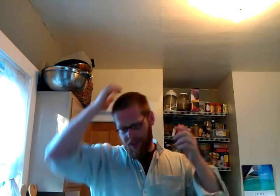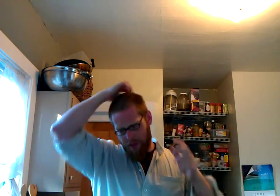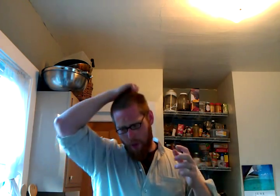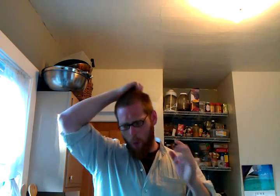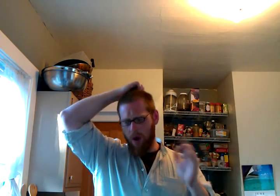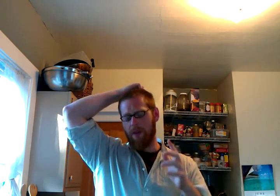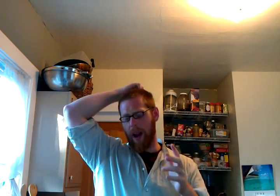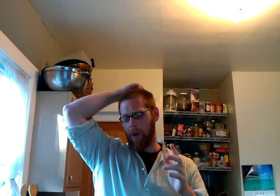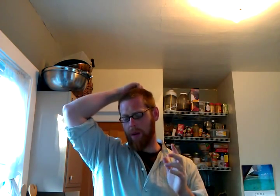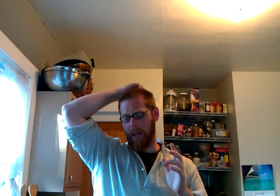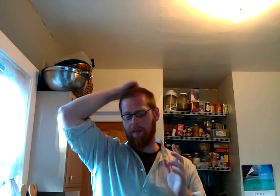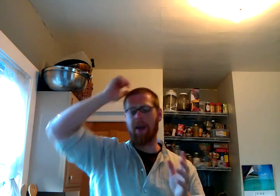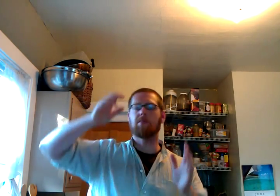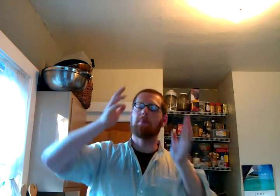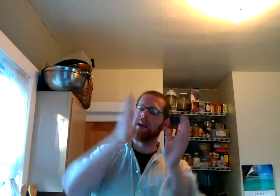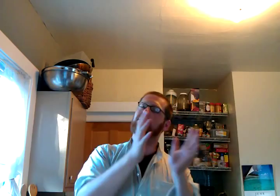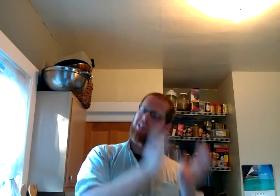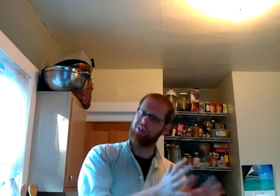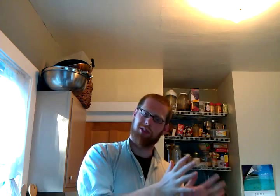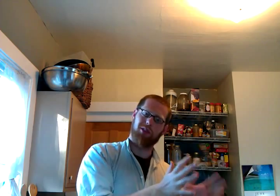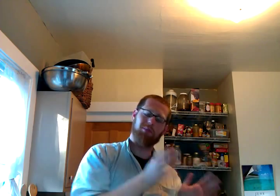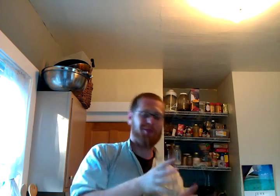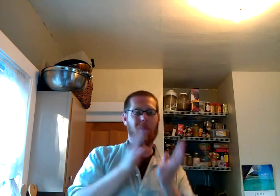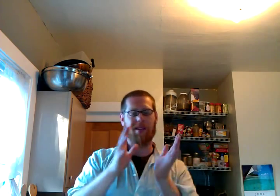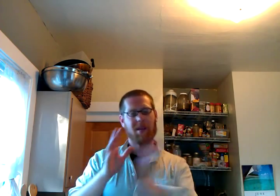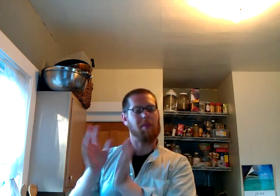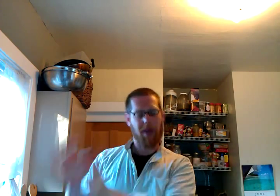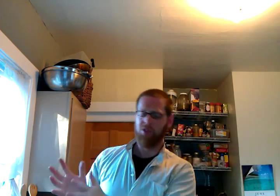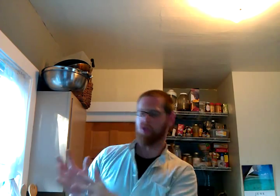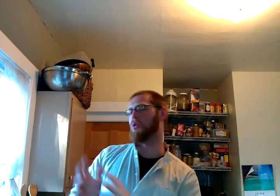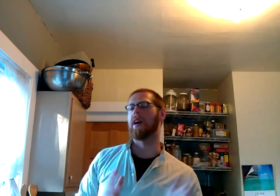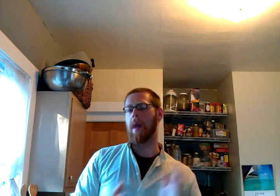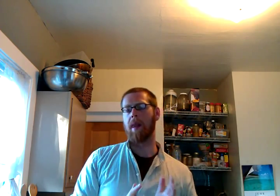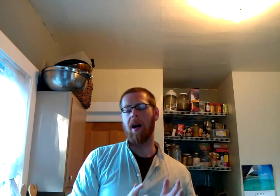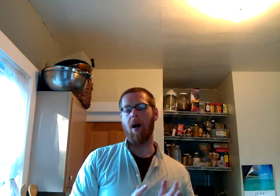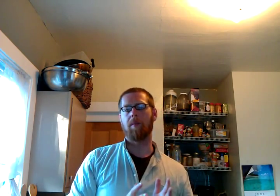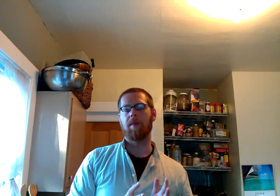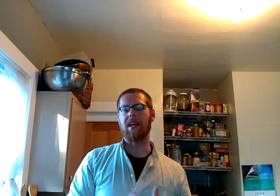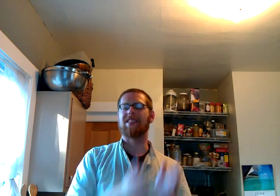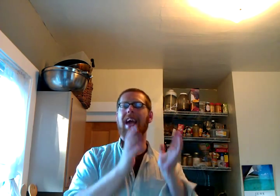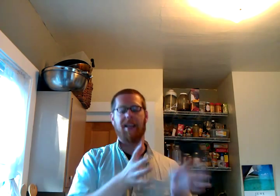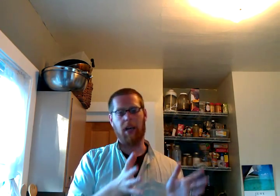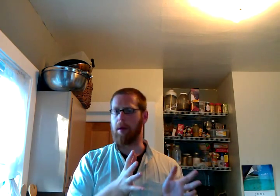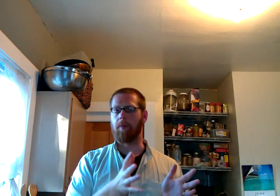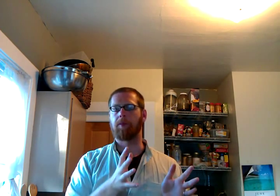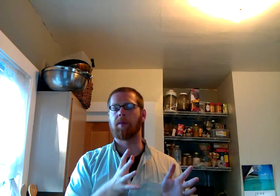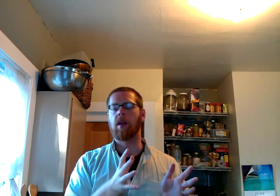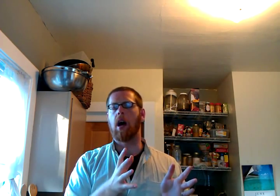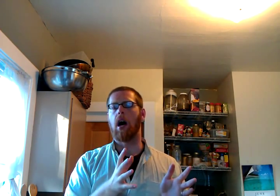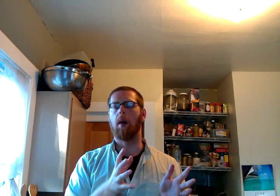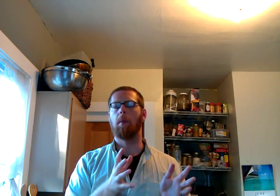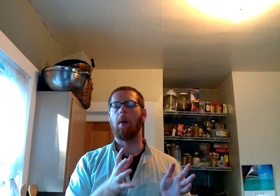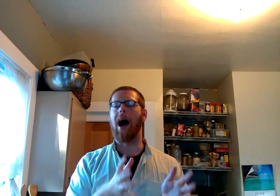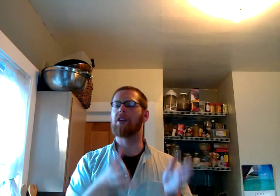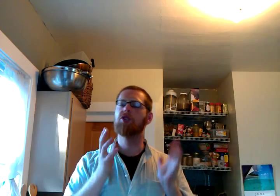The word that I would give that is my biggest concern, before I say my biggest joy, is gatekeeping. I do